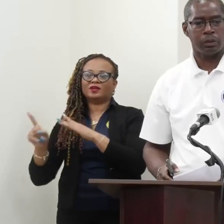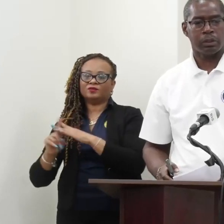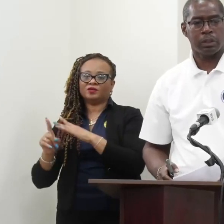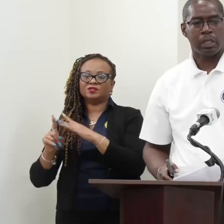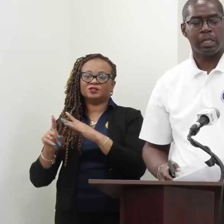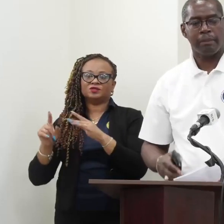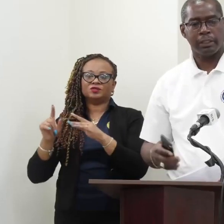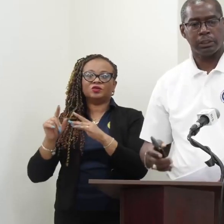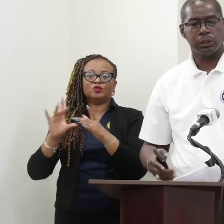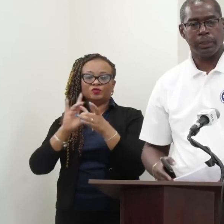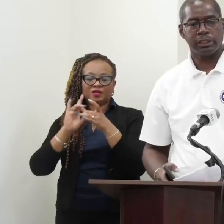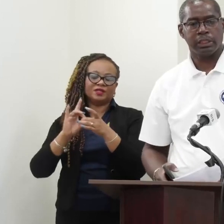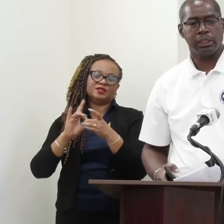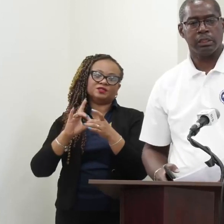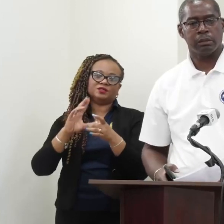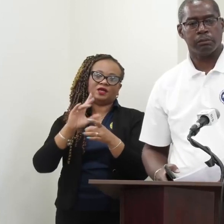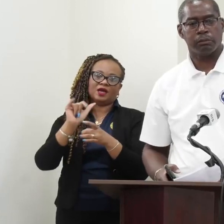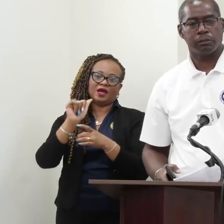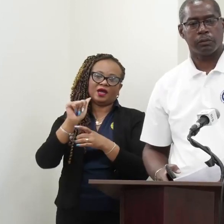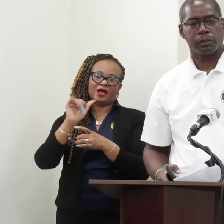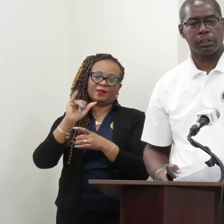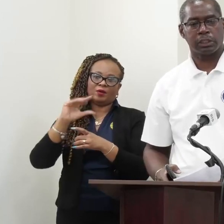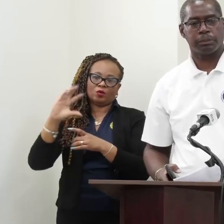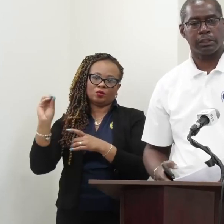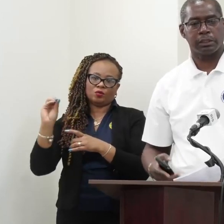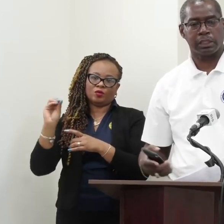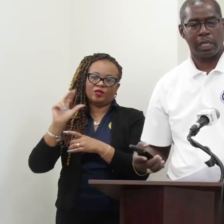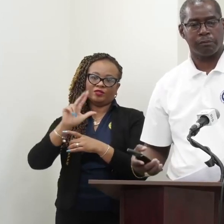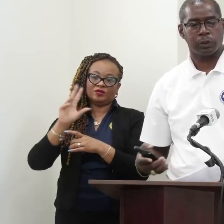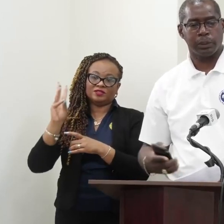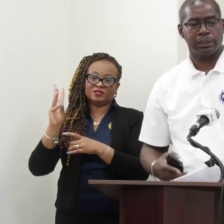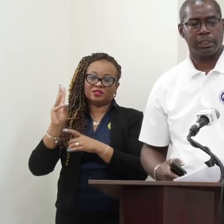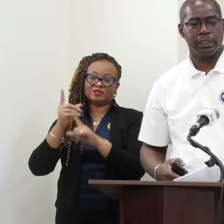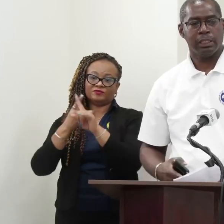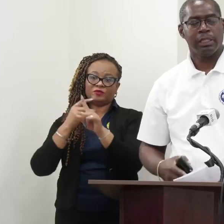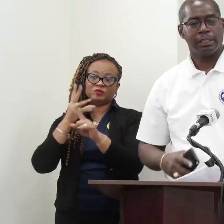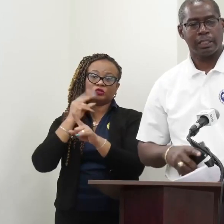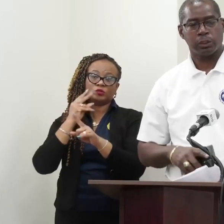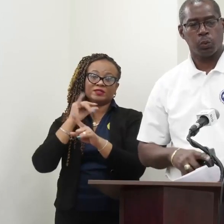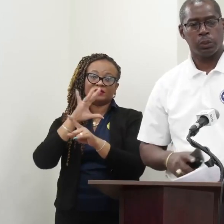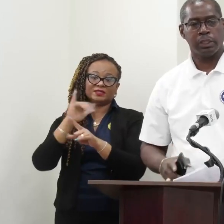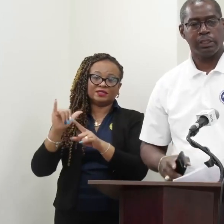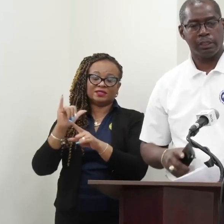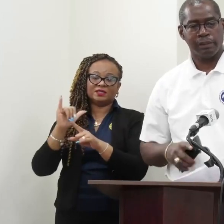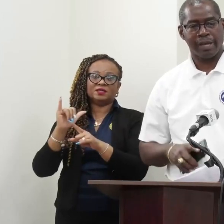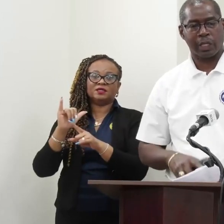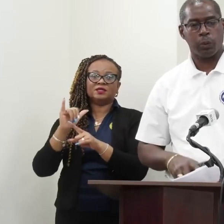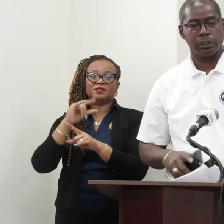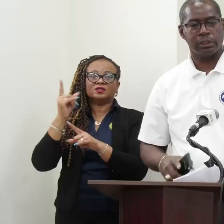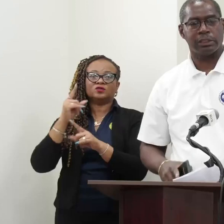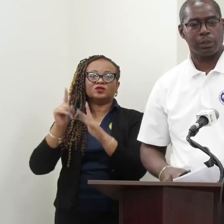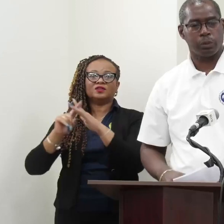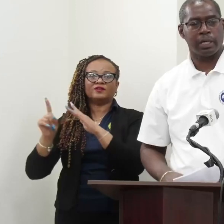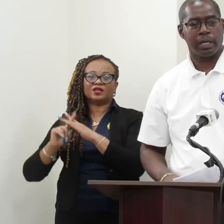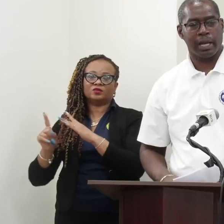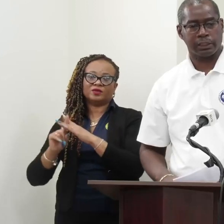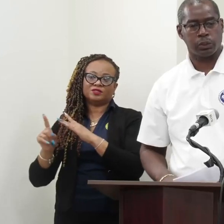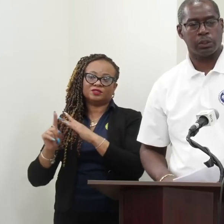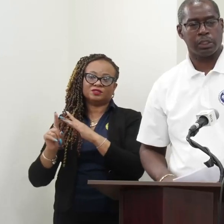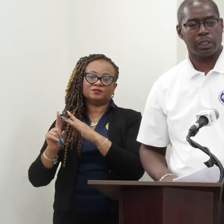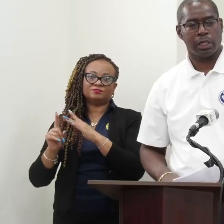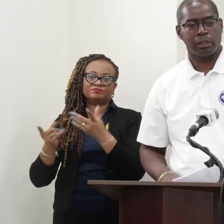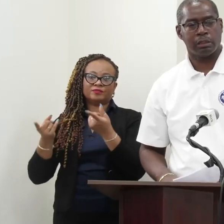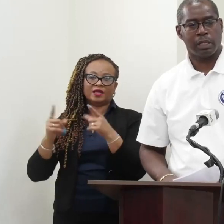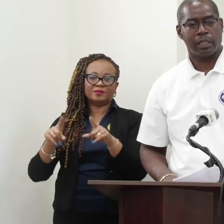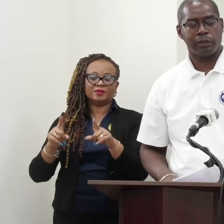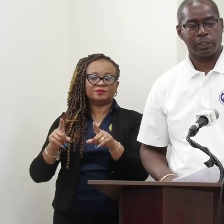Abaco. And I mentioned Sweetenski, the 36 persons that came from Sweetenski. That is the only evacuations that were executed